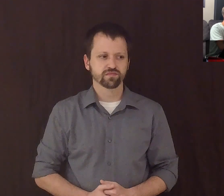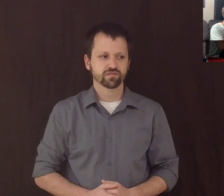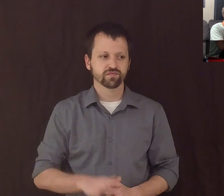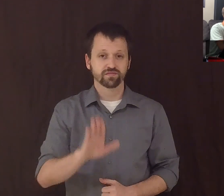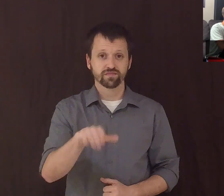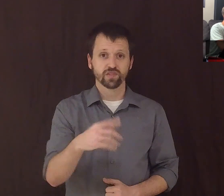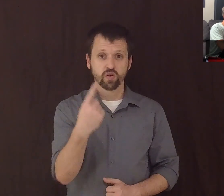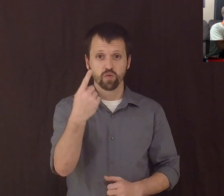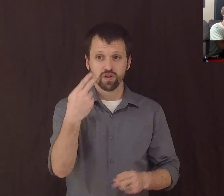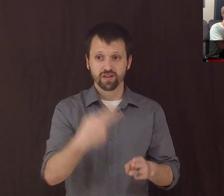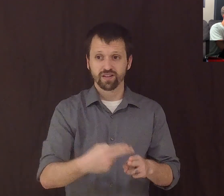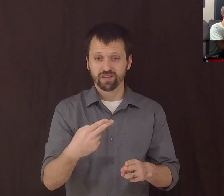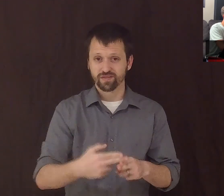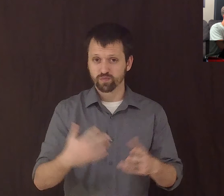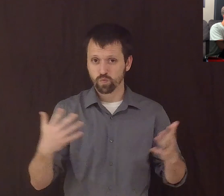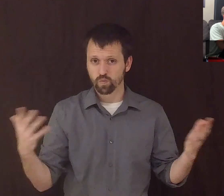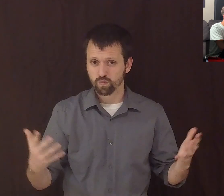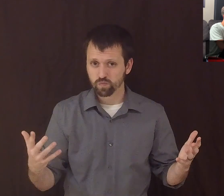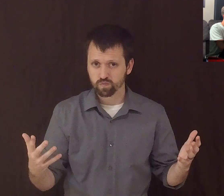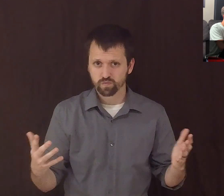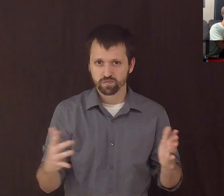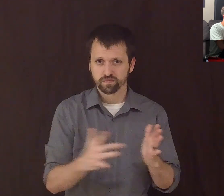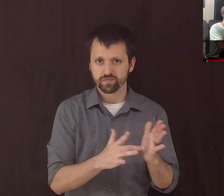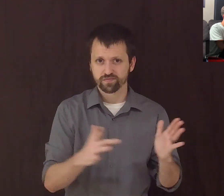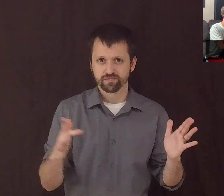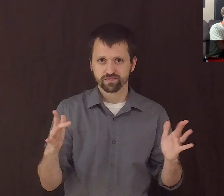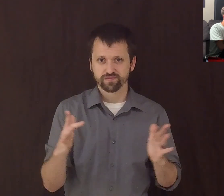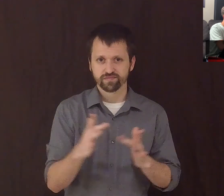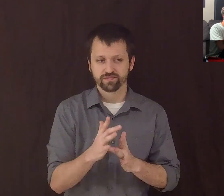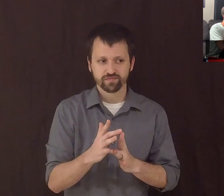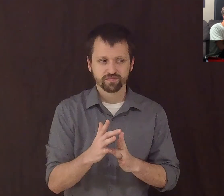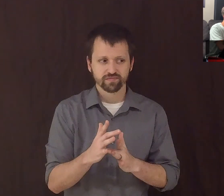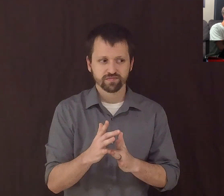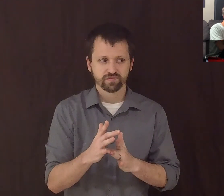There is no other name but the name that is Jesus.